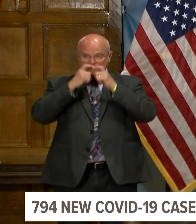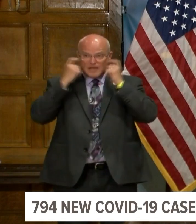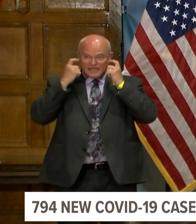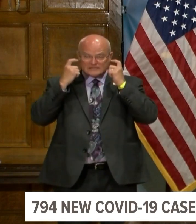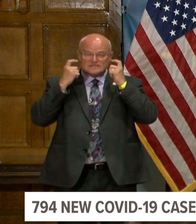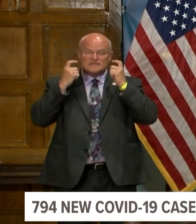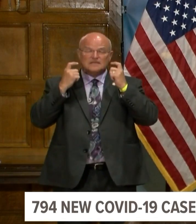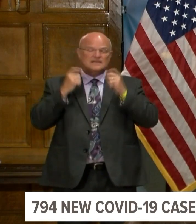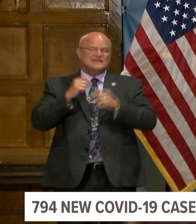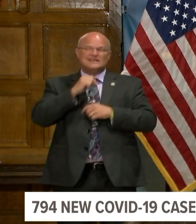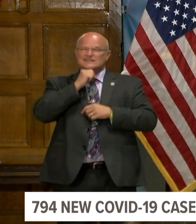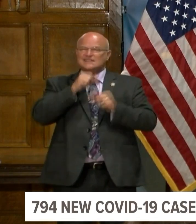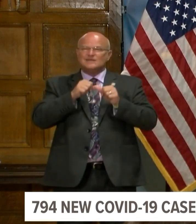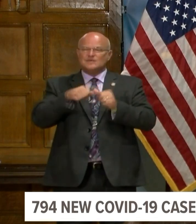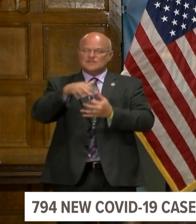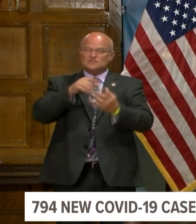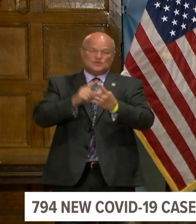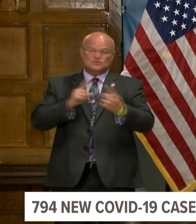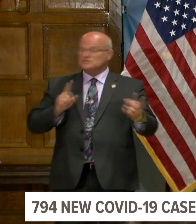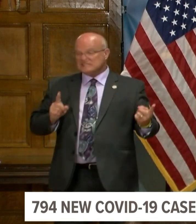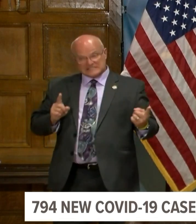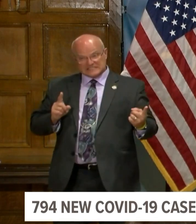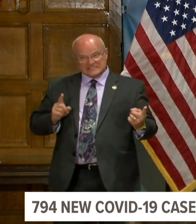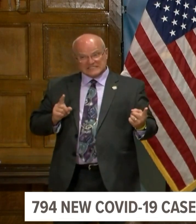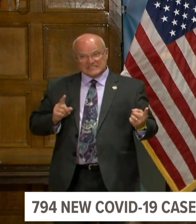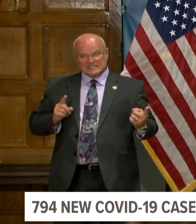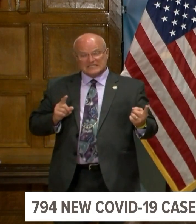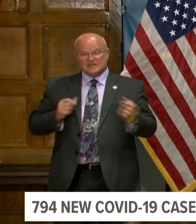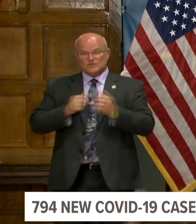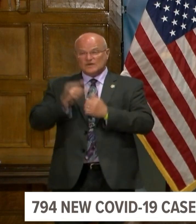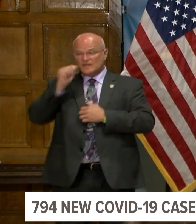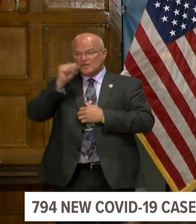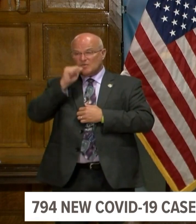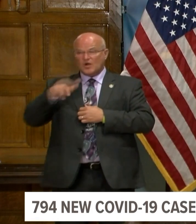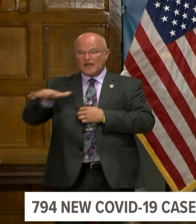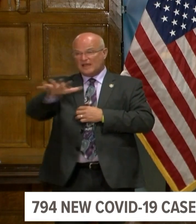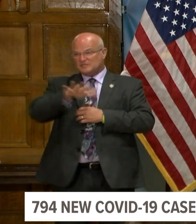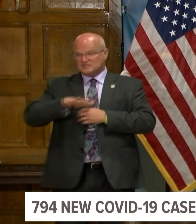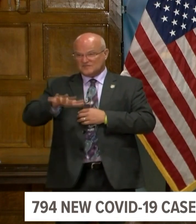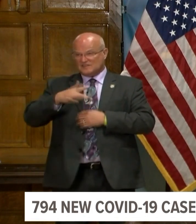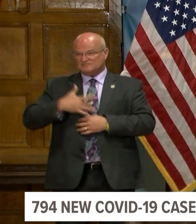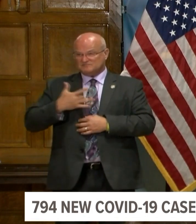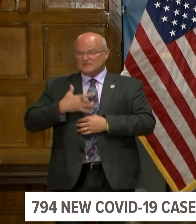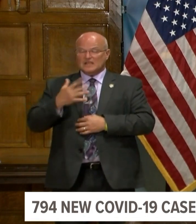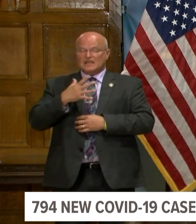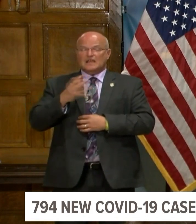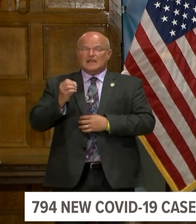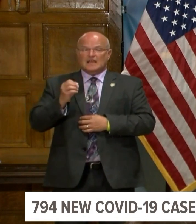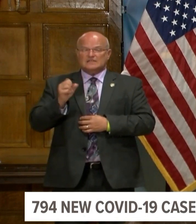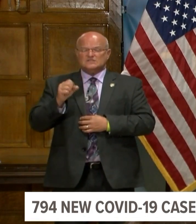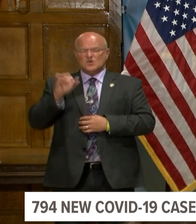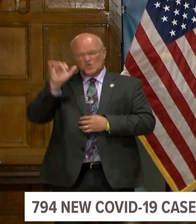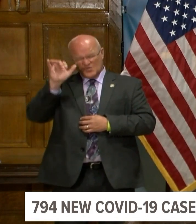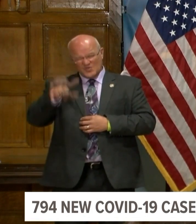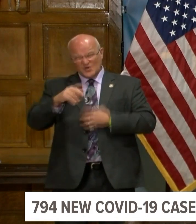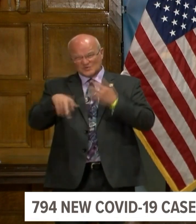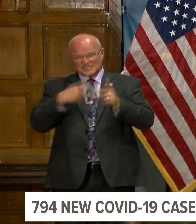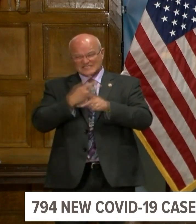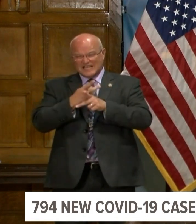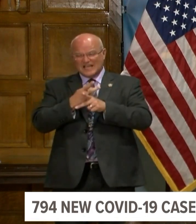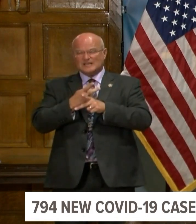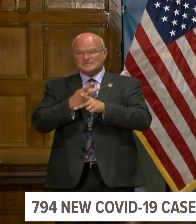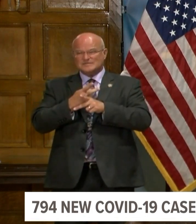There's not maintaining the social distancing in a bar atmosphere. And so those are the types